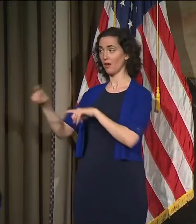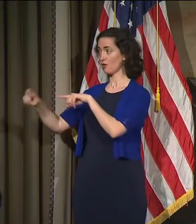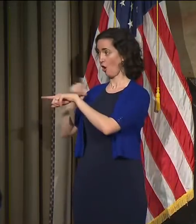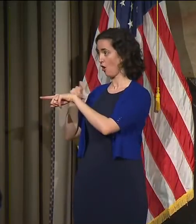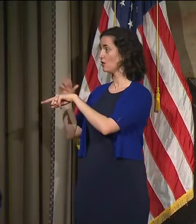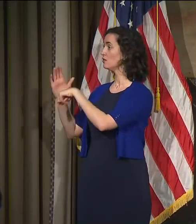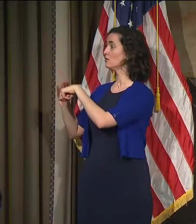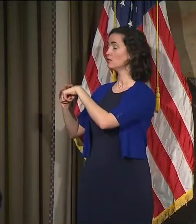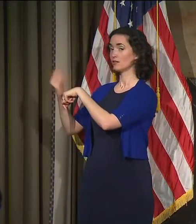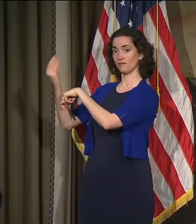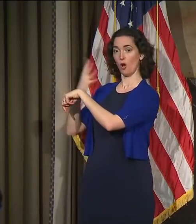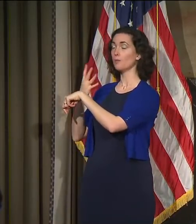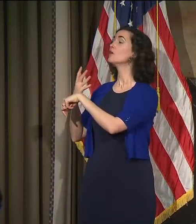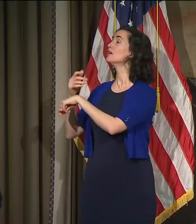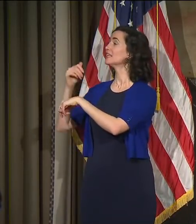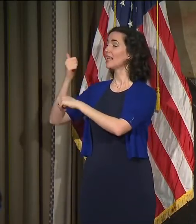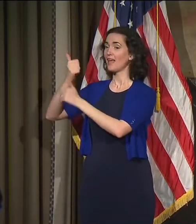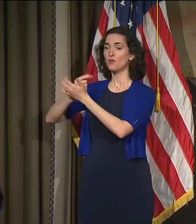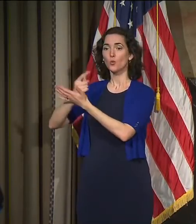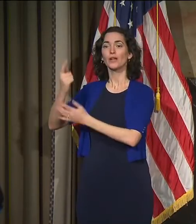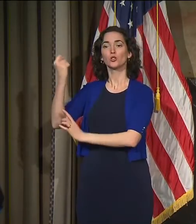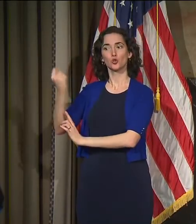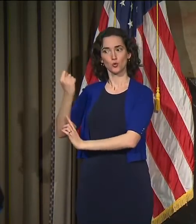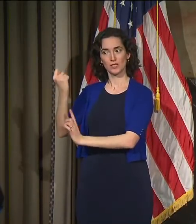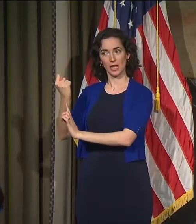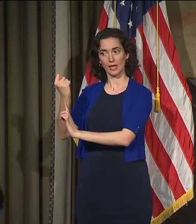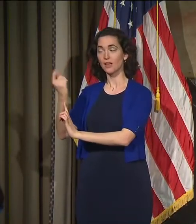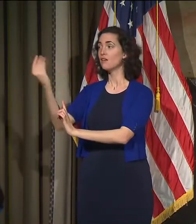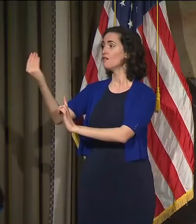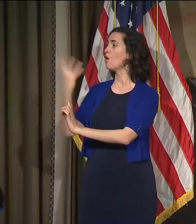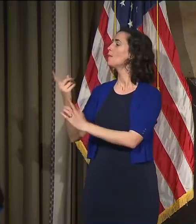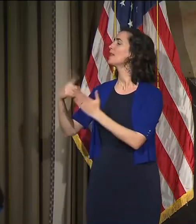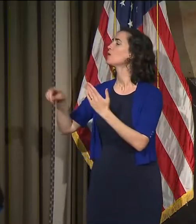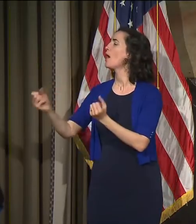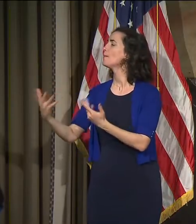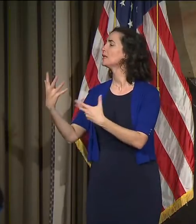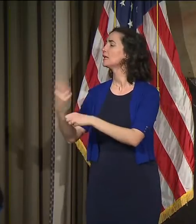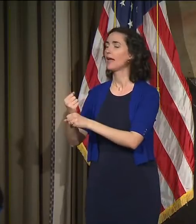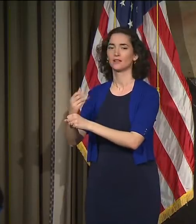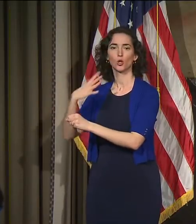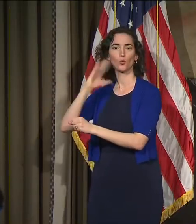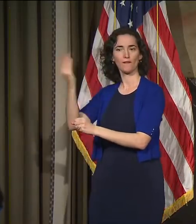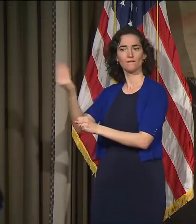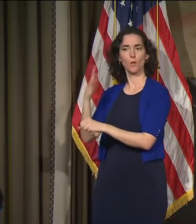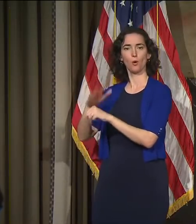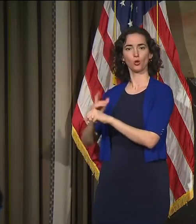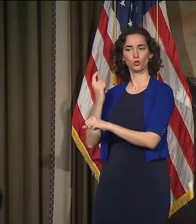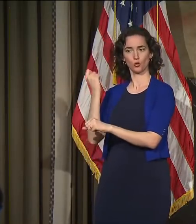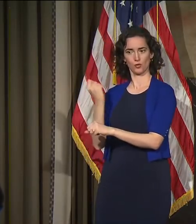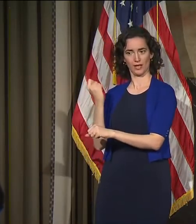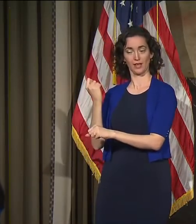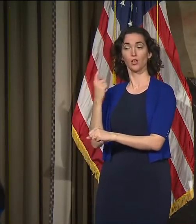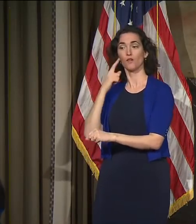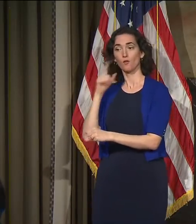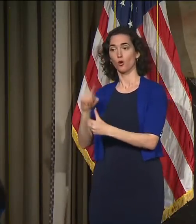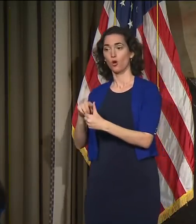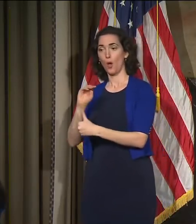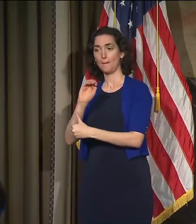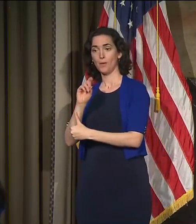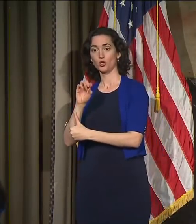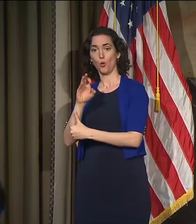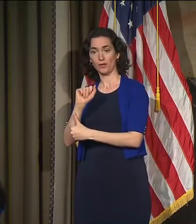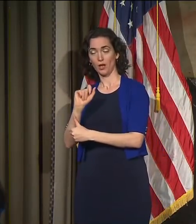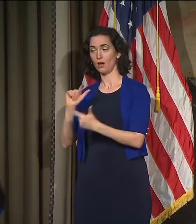on Tuesdays we're going to find out what our next week's allocation will be for the Moderna vaccine, the Pfizer vaccine,